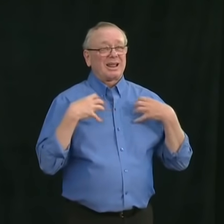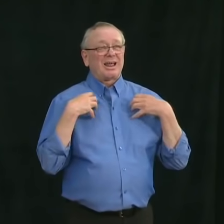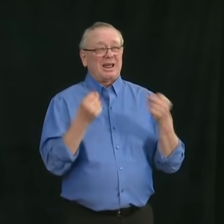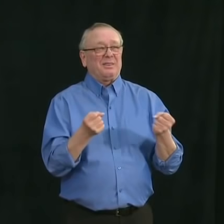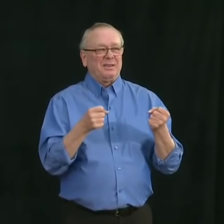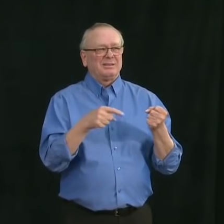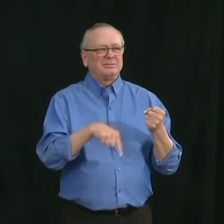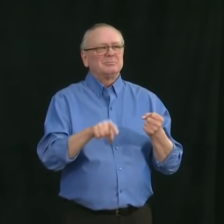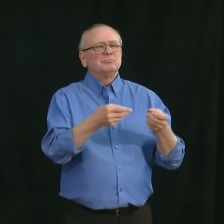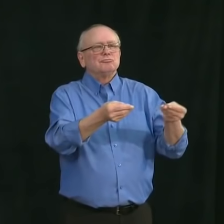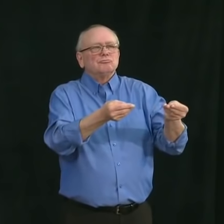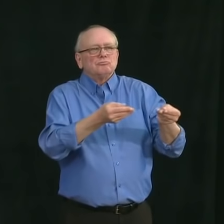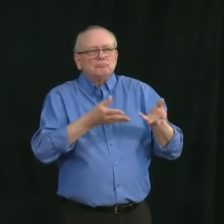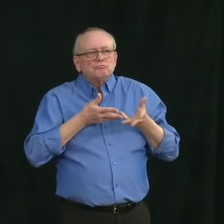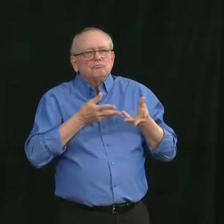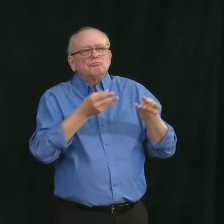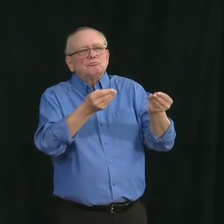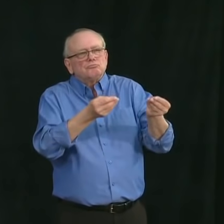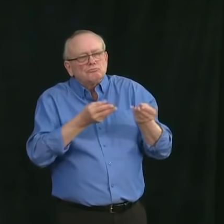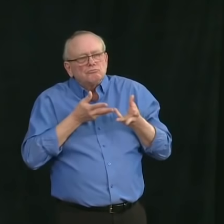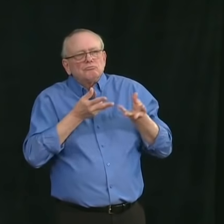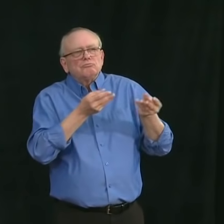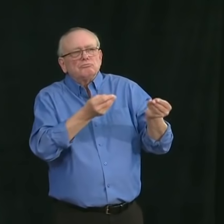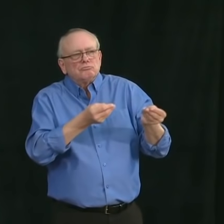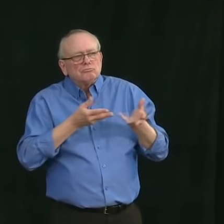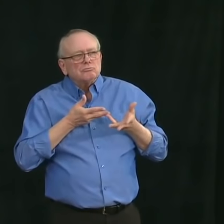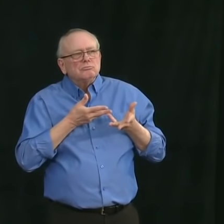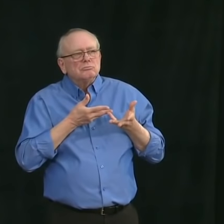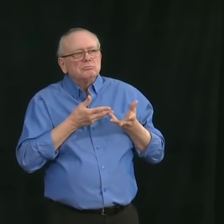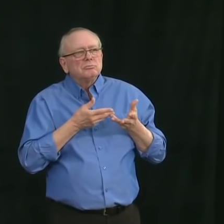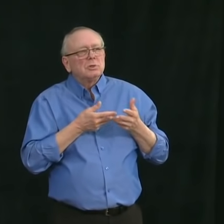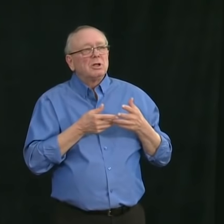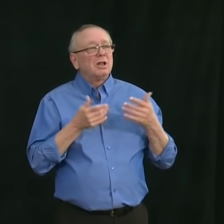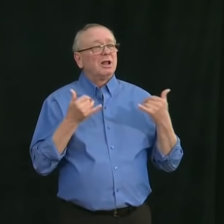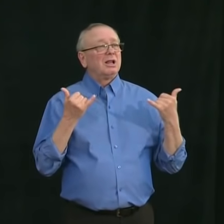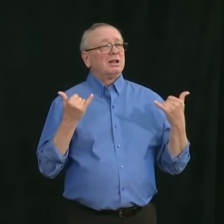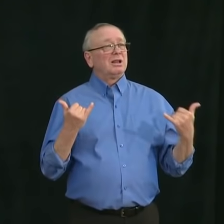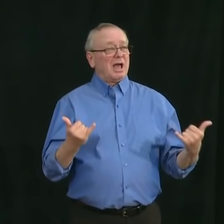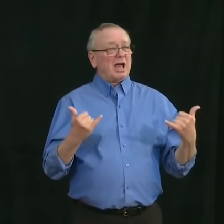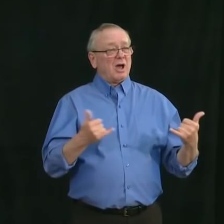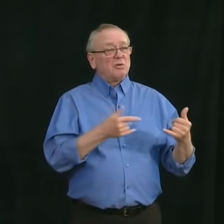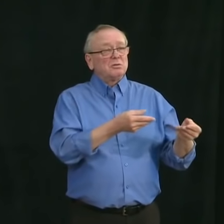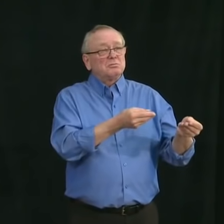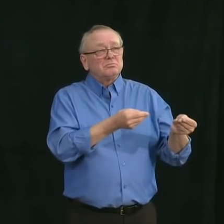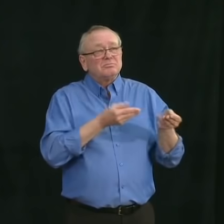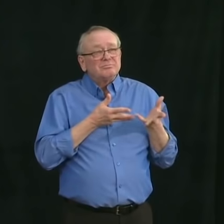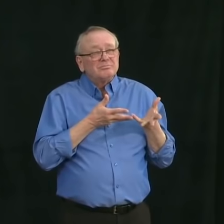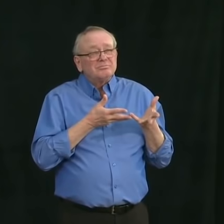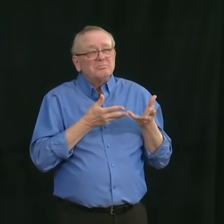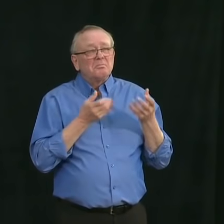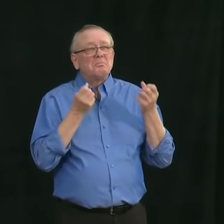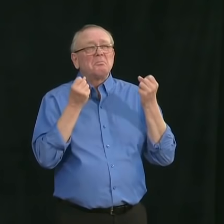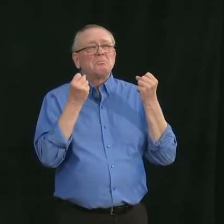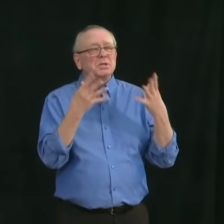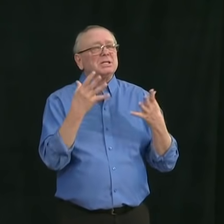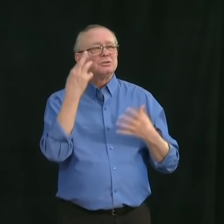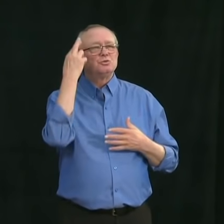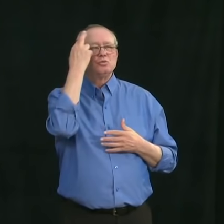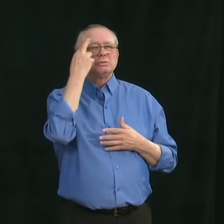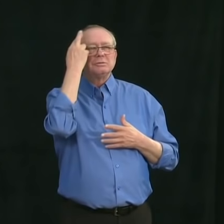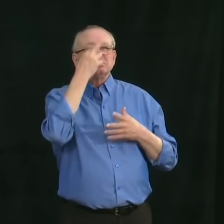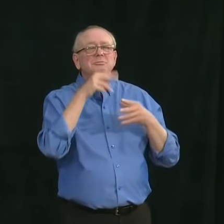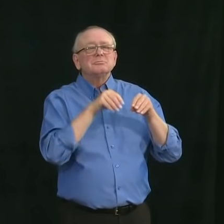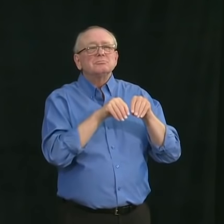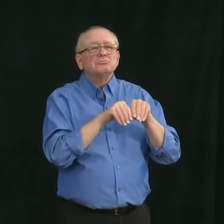my understanding is that there are many factors with respect to the spread of the virus in Brooks.